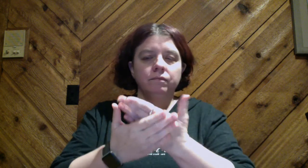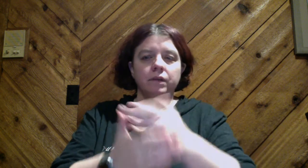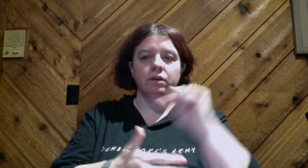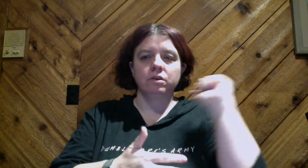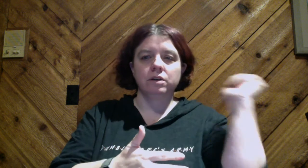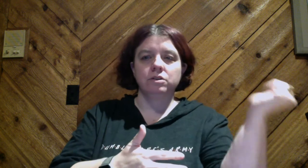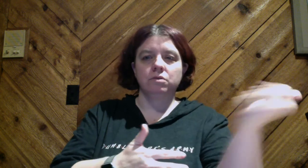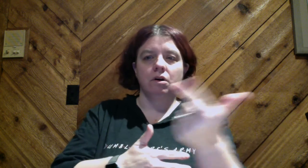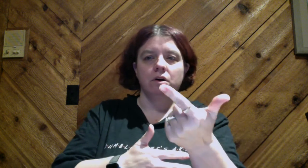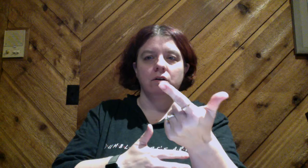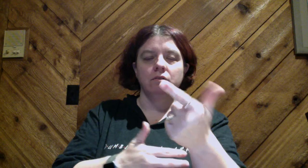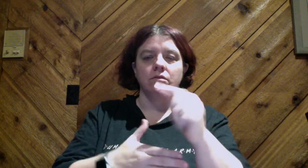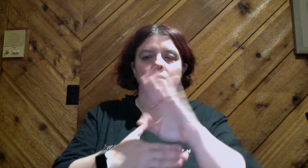I know you guys do all.